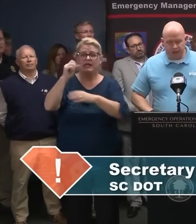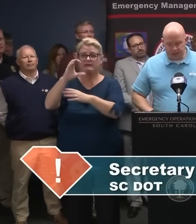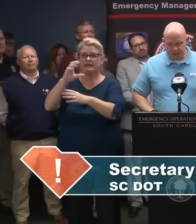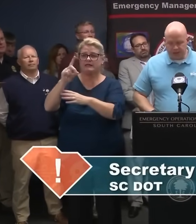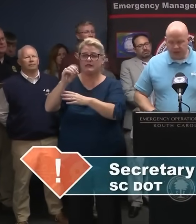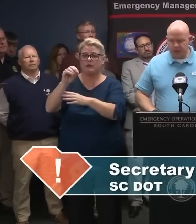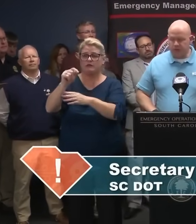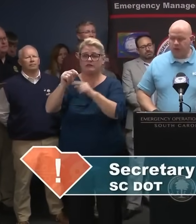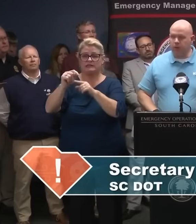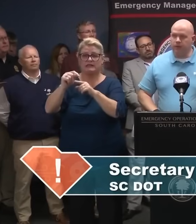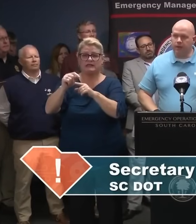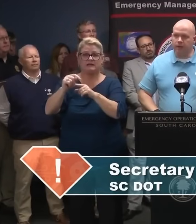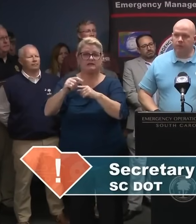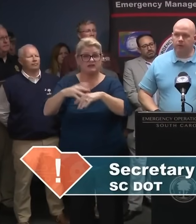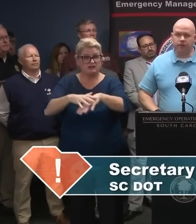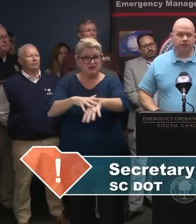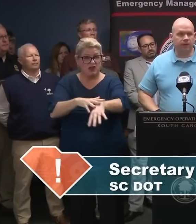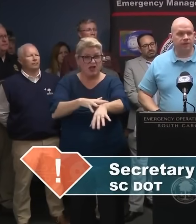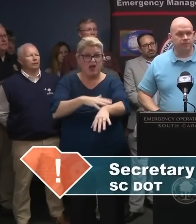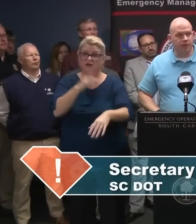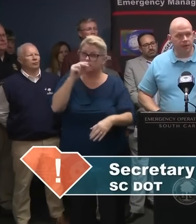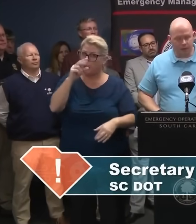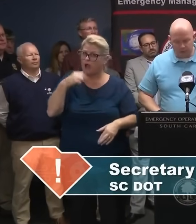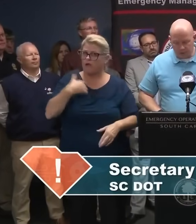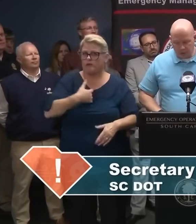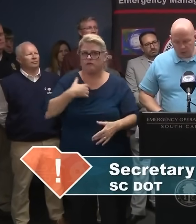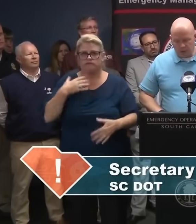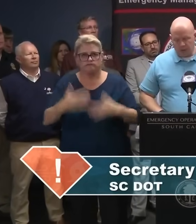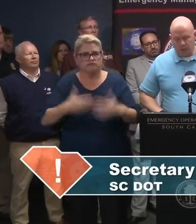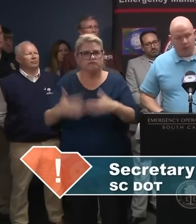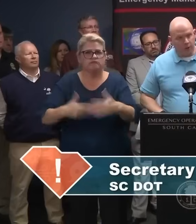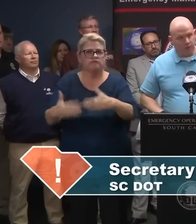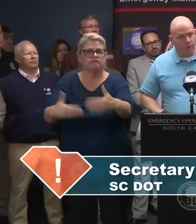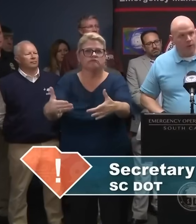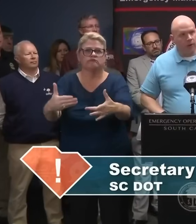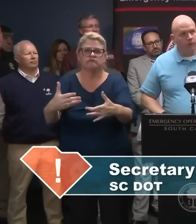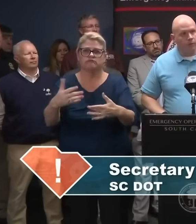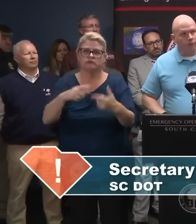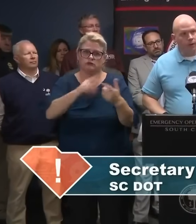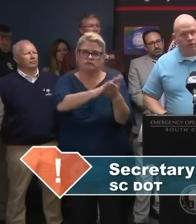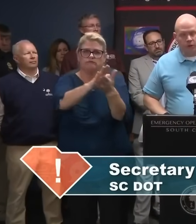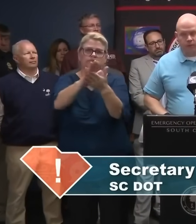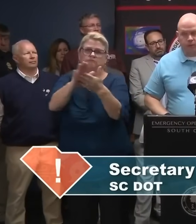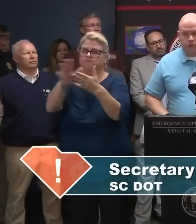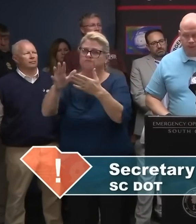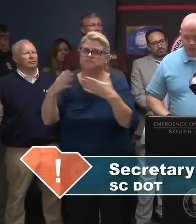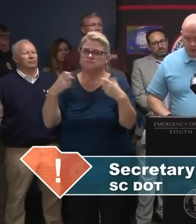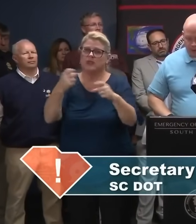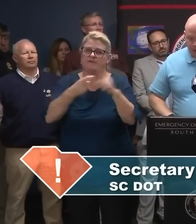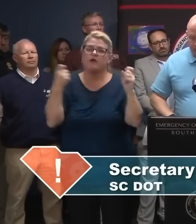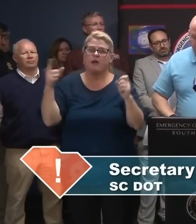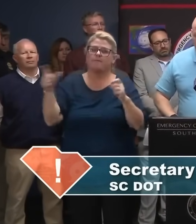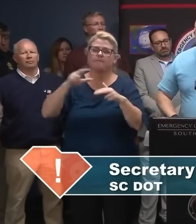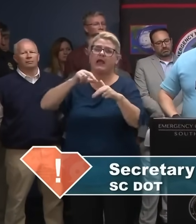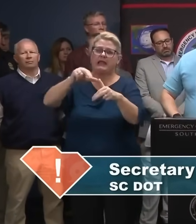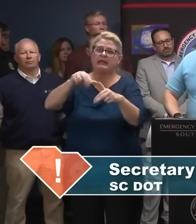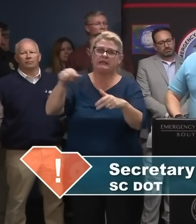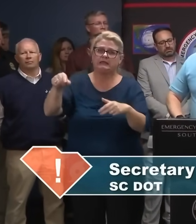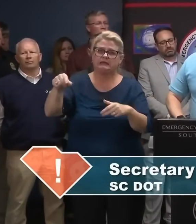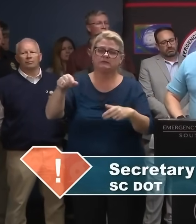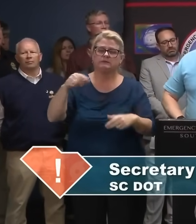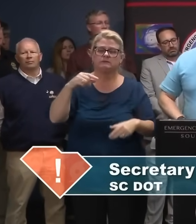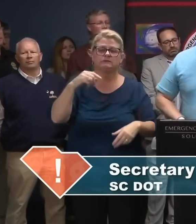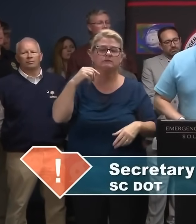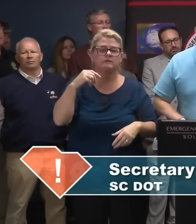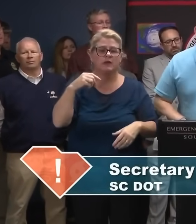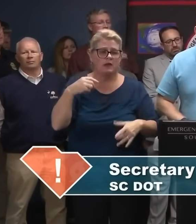SCDOT is not slowing down, but is in fact speeding up with our recovery from the Tropical Storm Helene. Our workforce